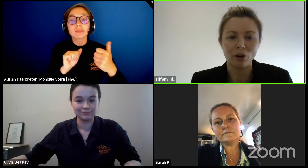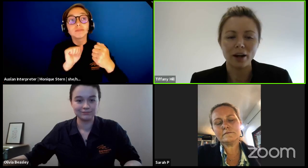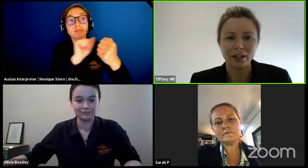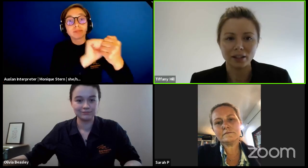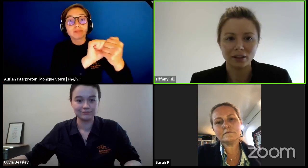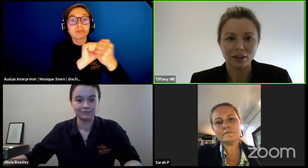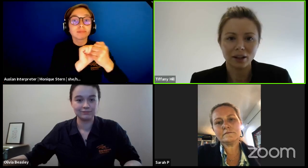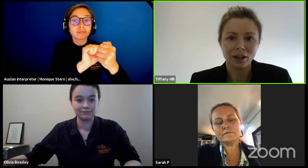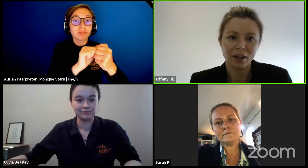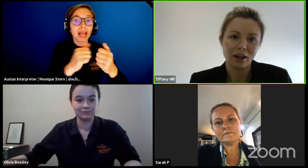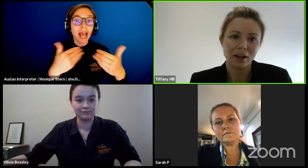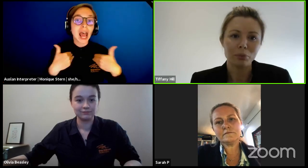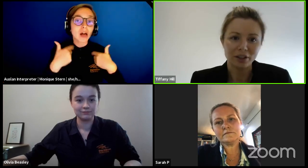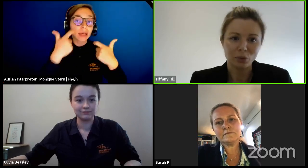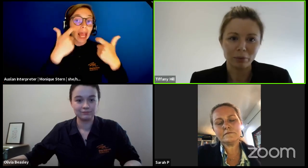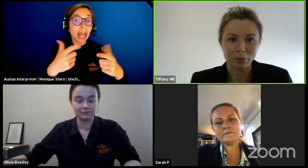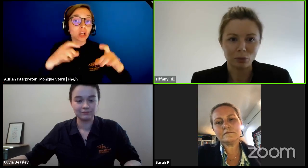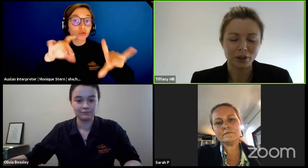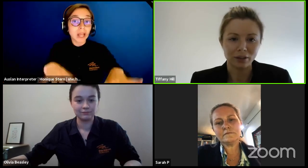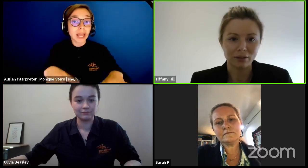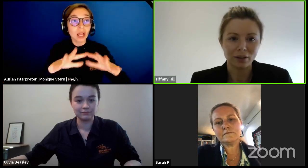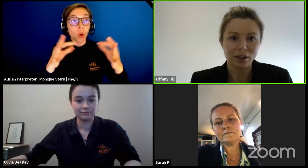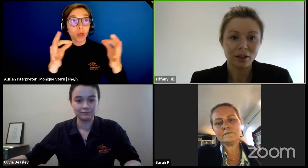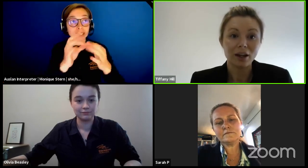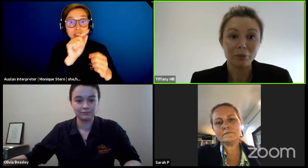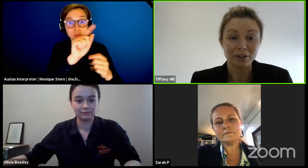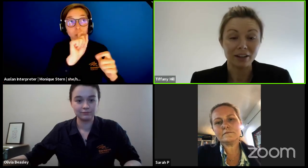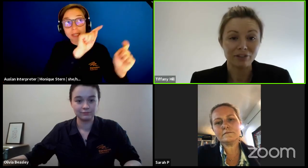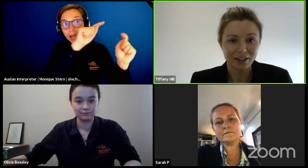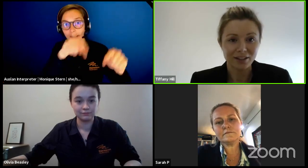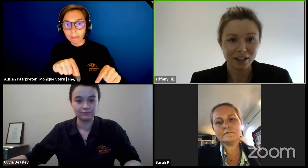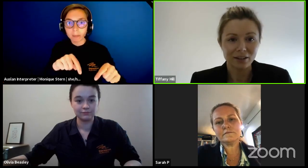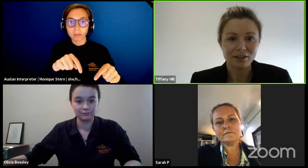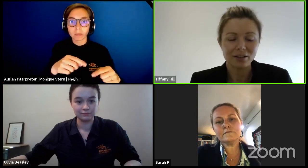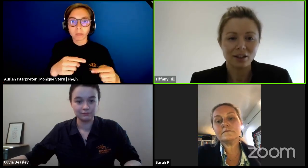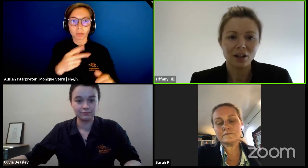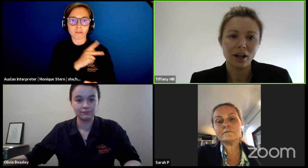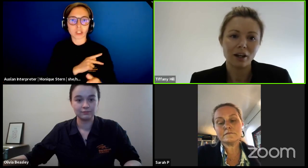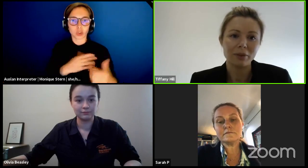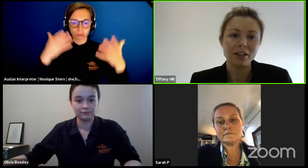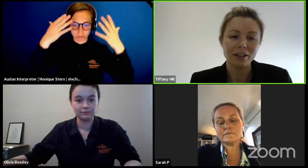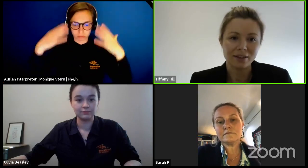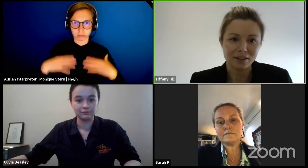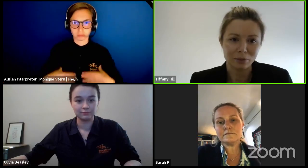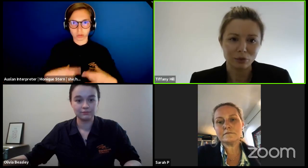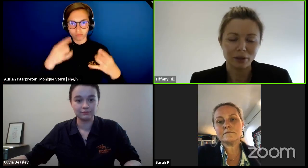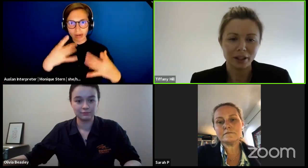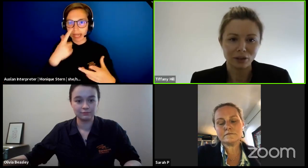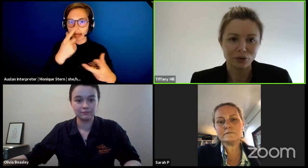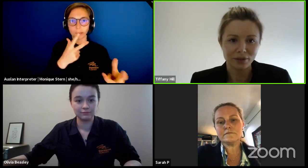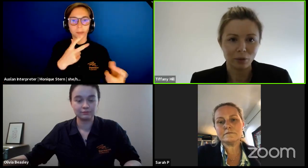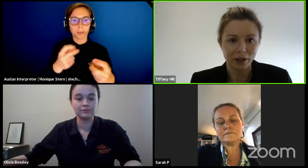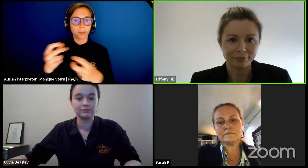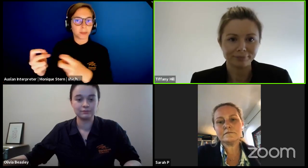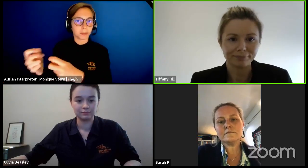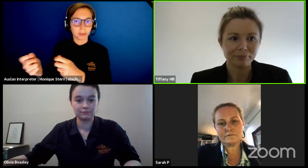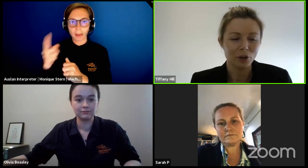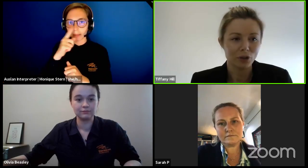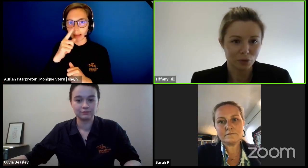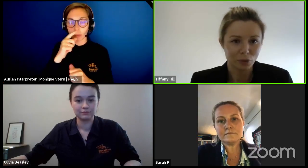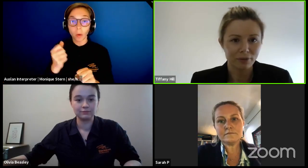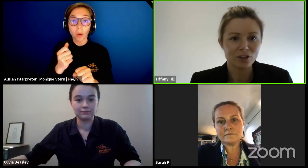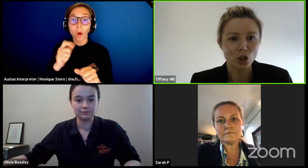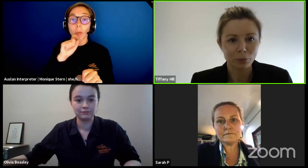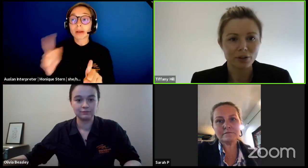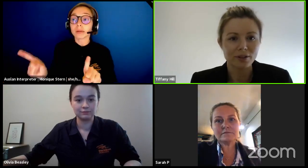and providing a place where people can come and get vaccinated in an accessible and inclusive way,